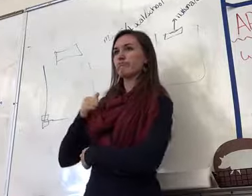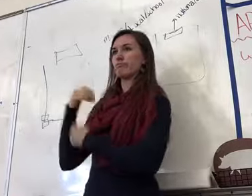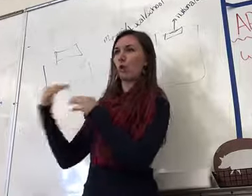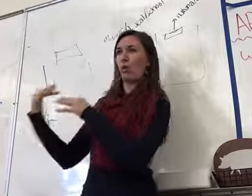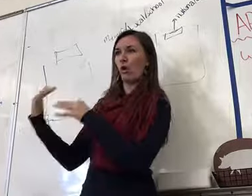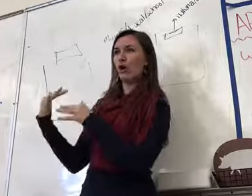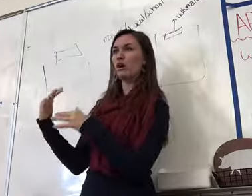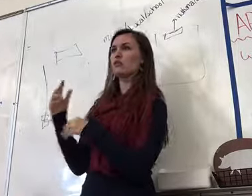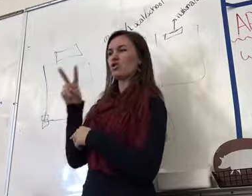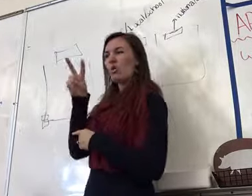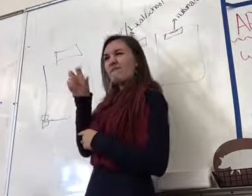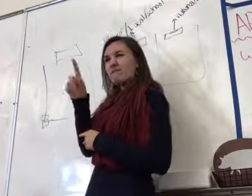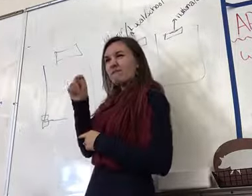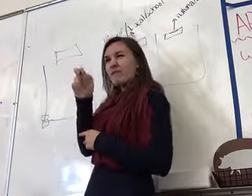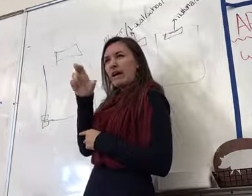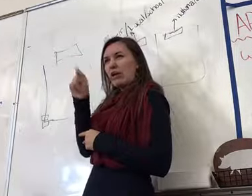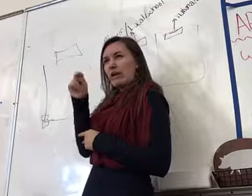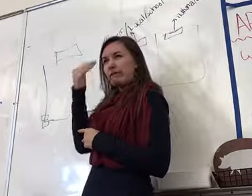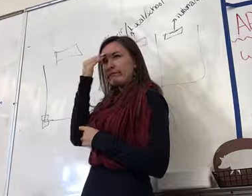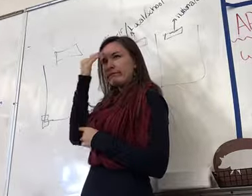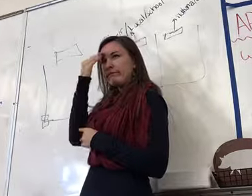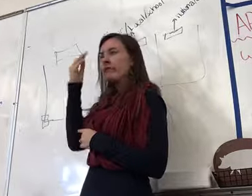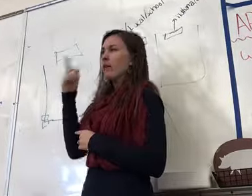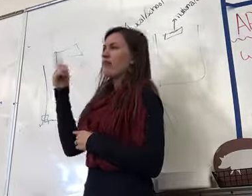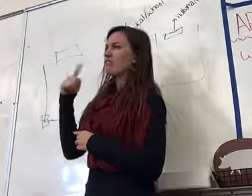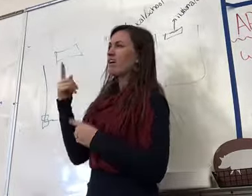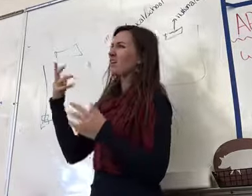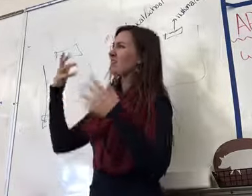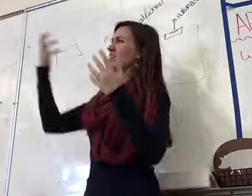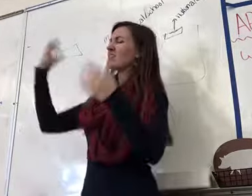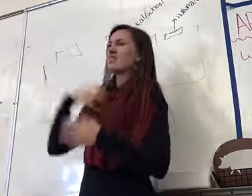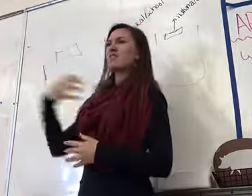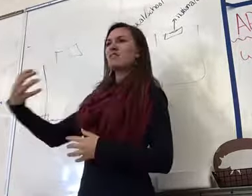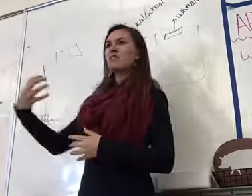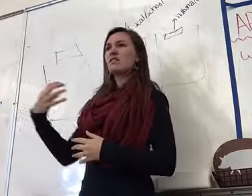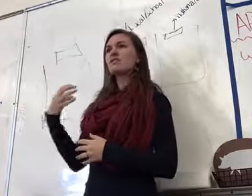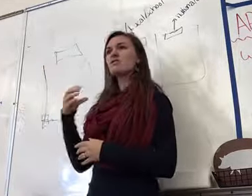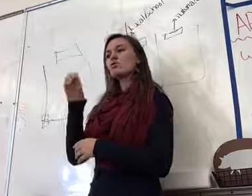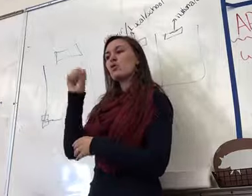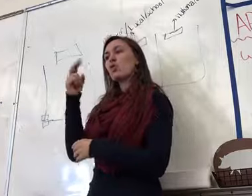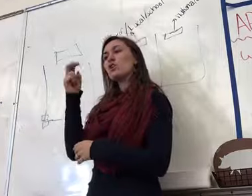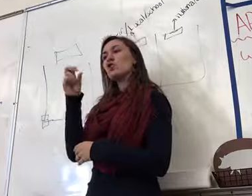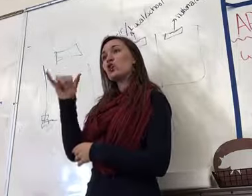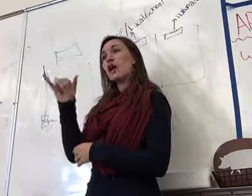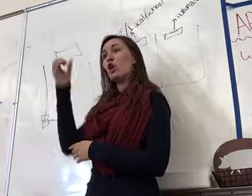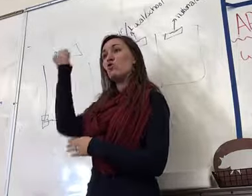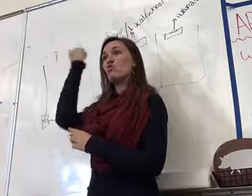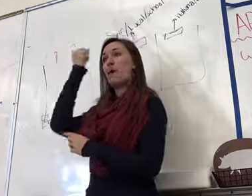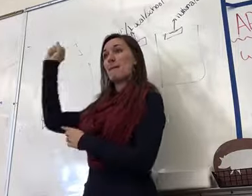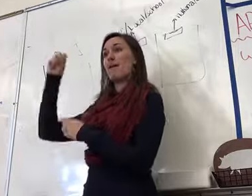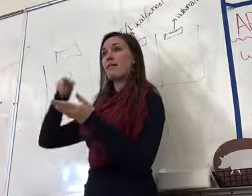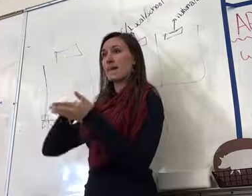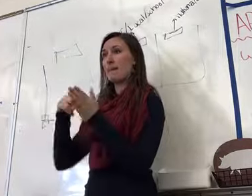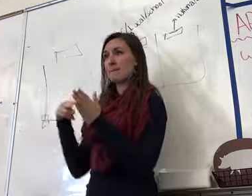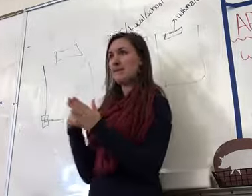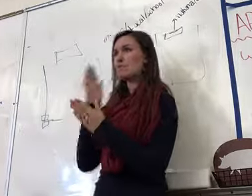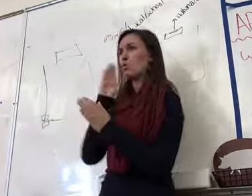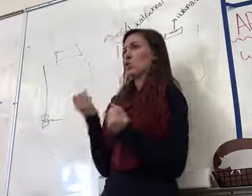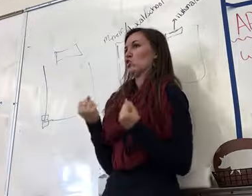out. And then what happens with Shays Rebellion is going to be that they are going to attempt to tax these people. But